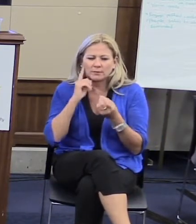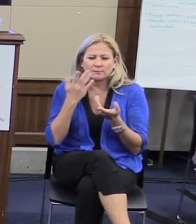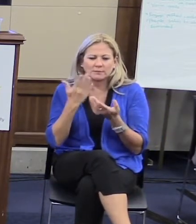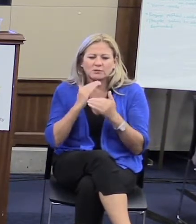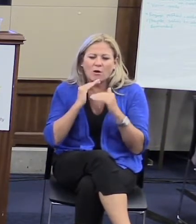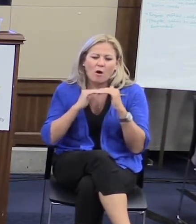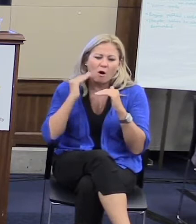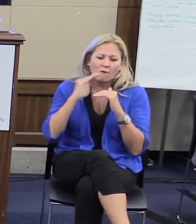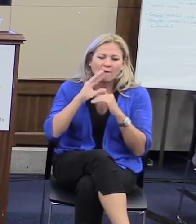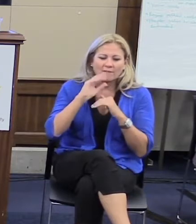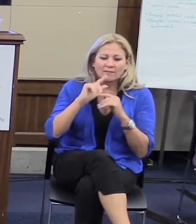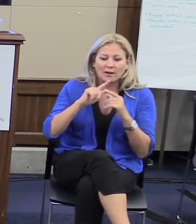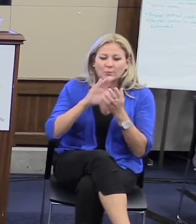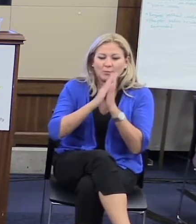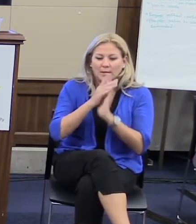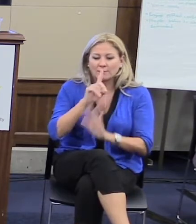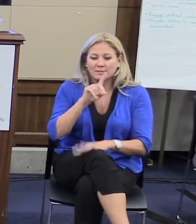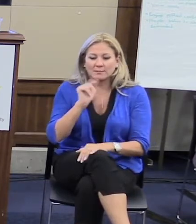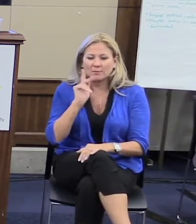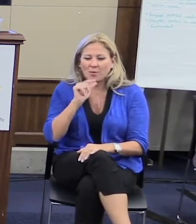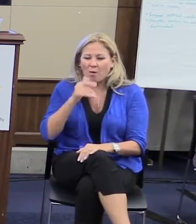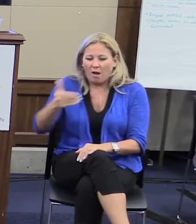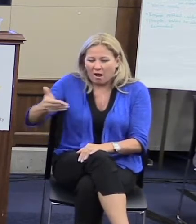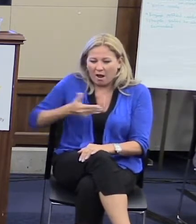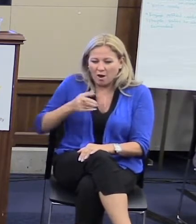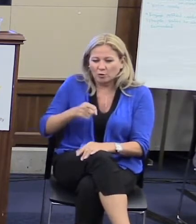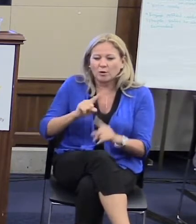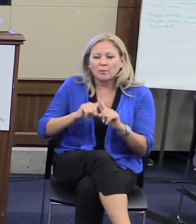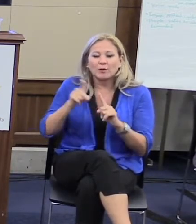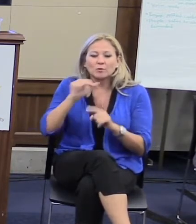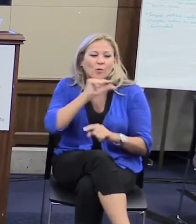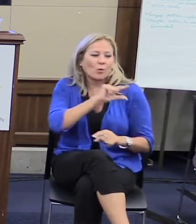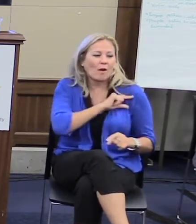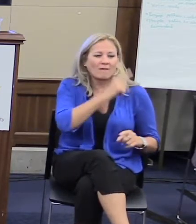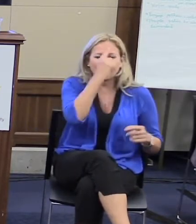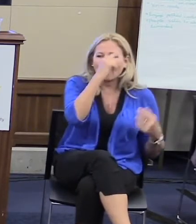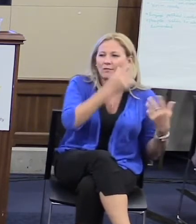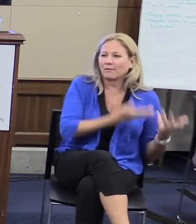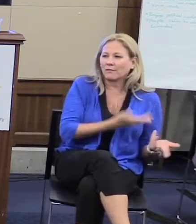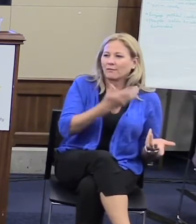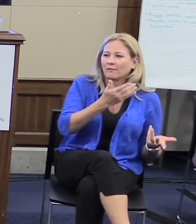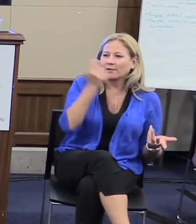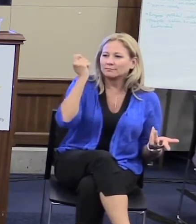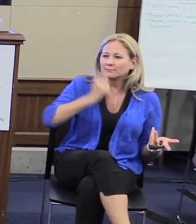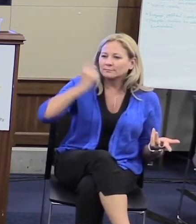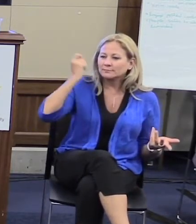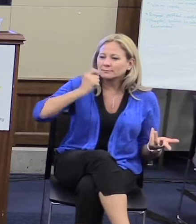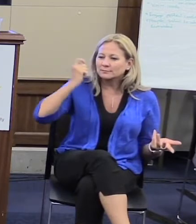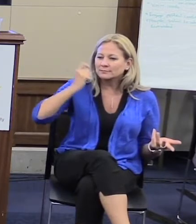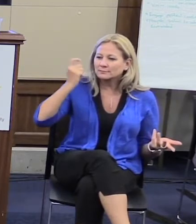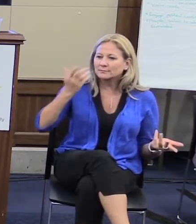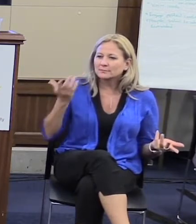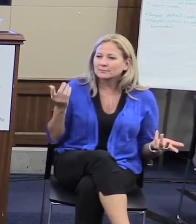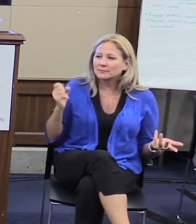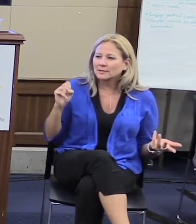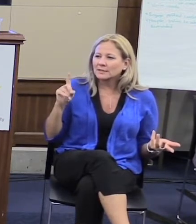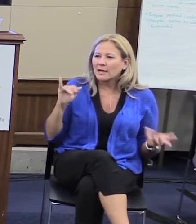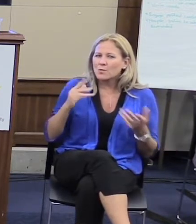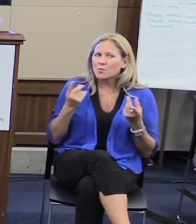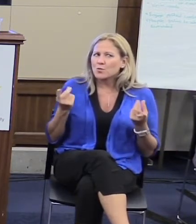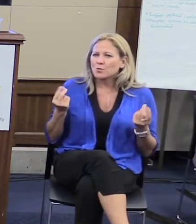over 50, you're disabled, people don't want to hire you, and yet you don't qualify for SSDI, as for an example.